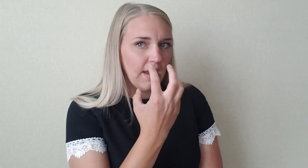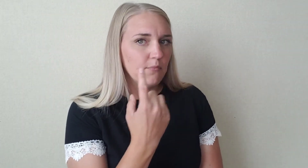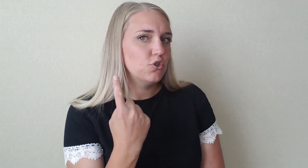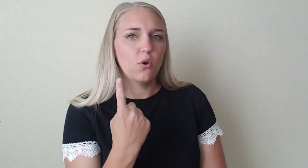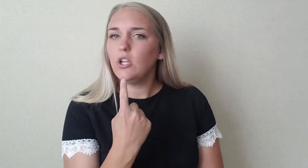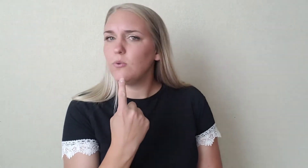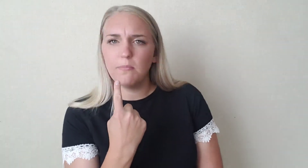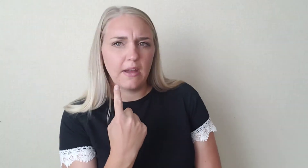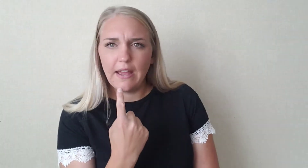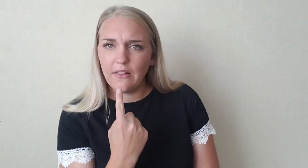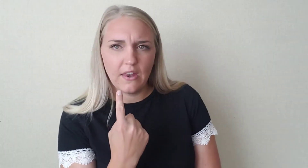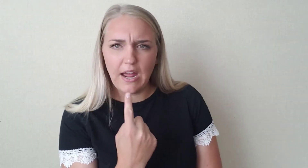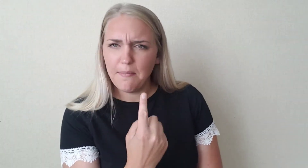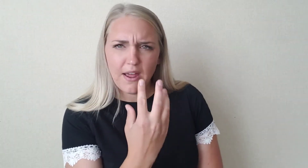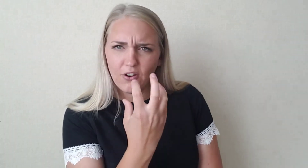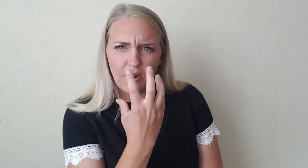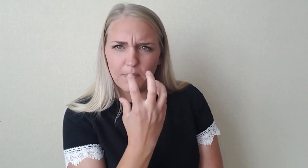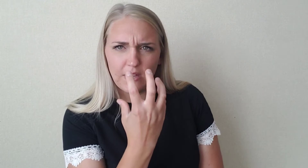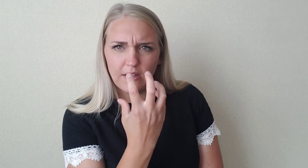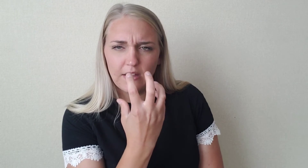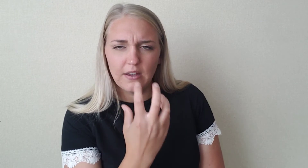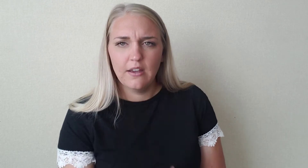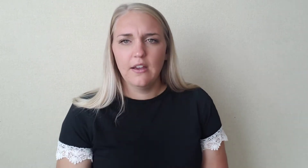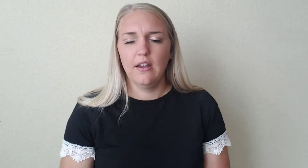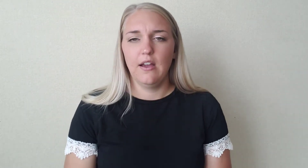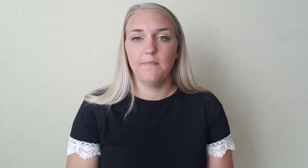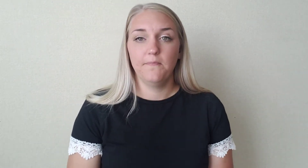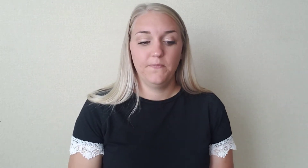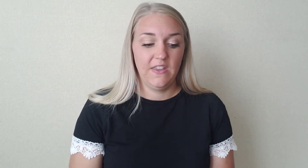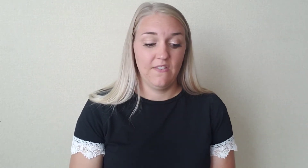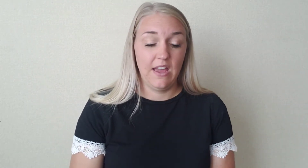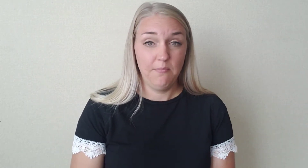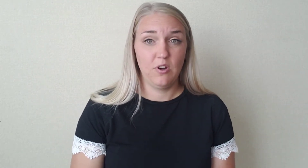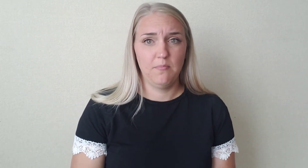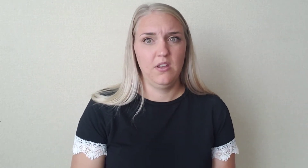I'm showing you with my head that I'm not grumpy. If I am grumpy,